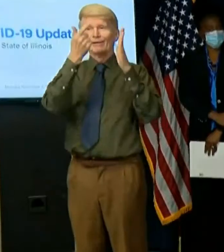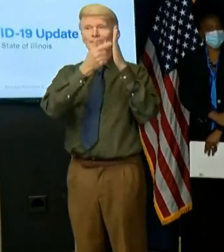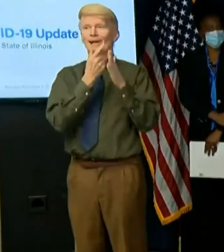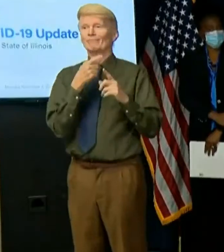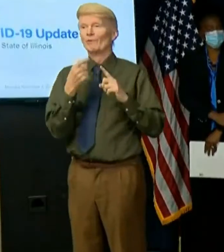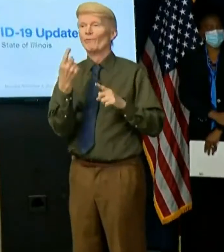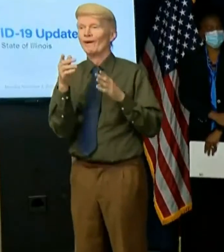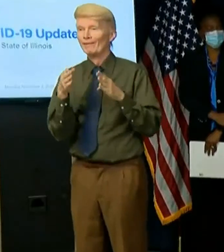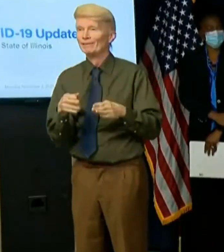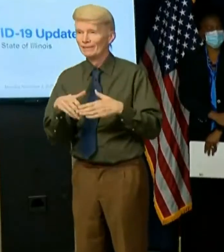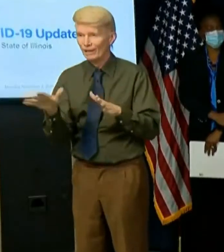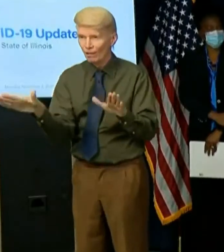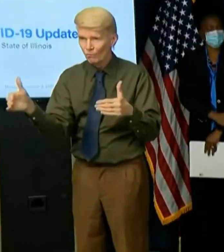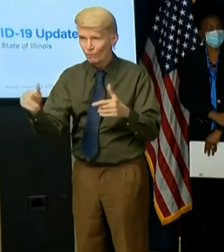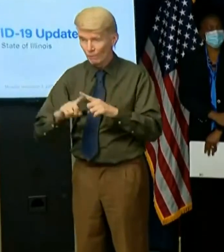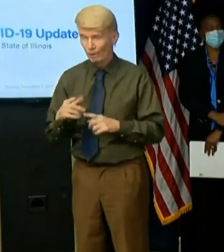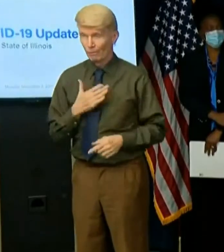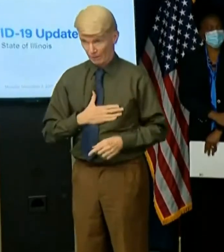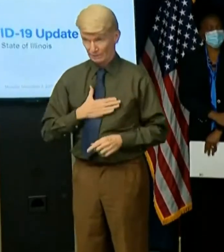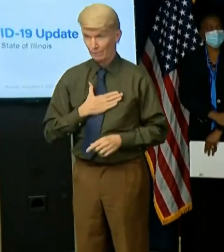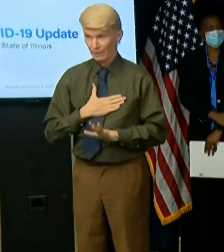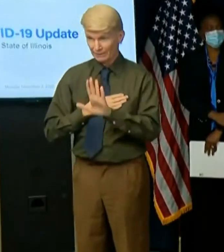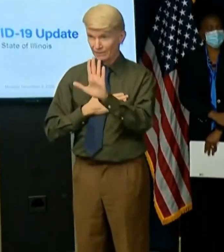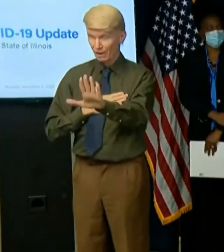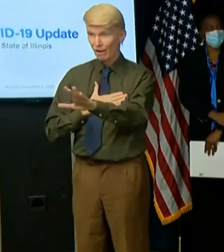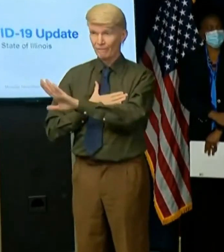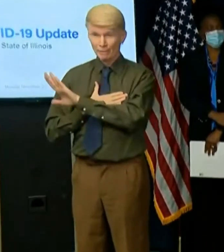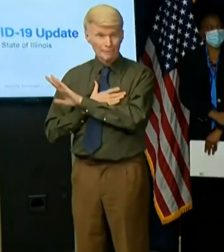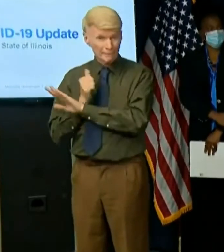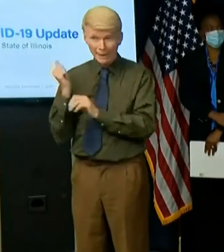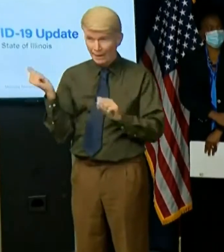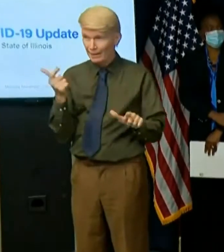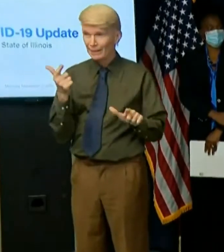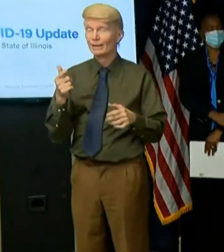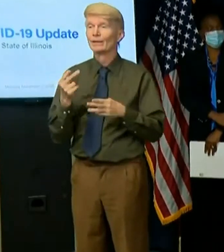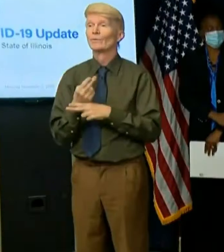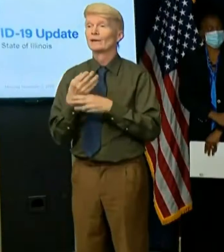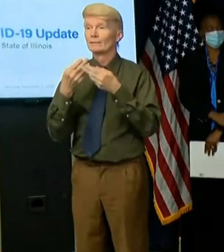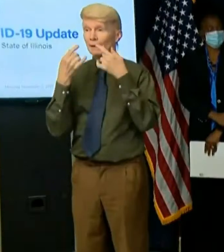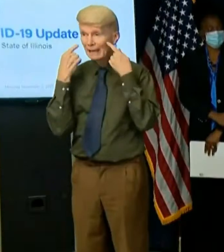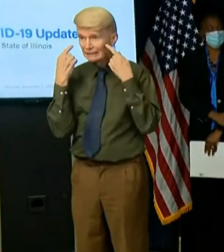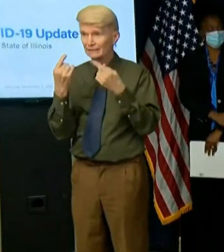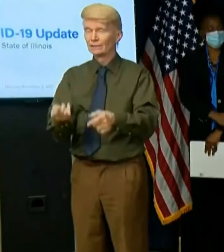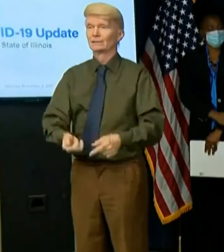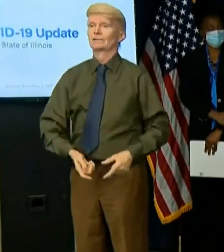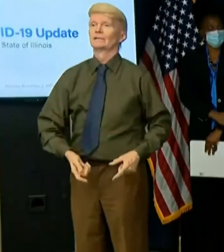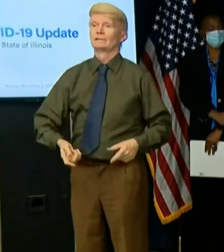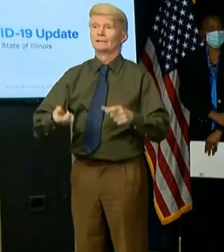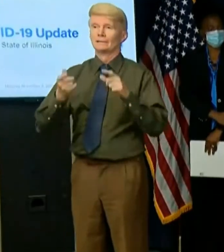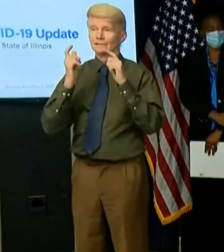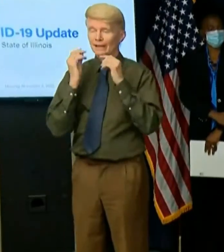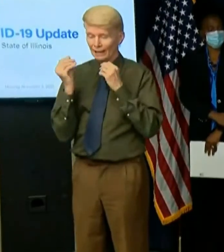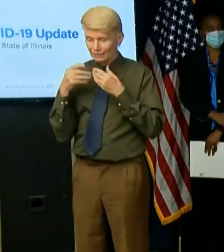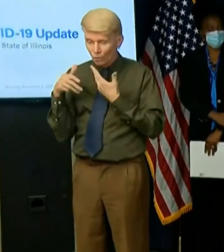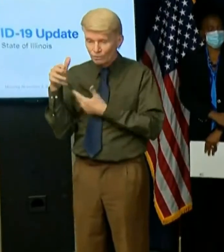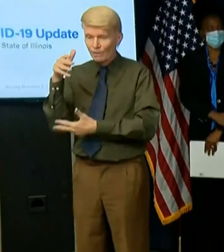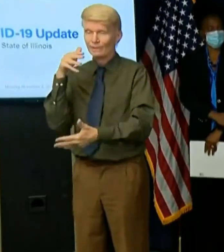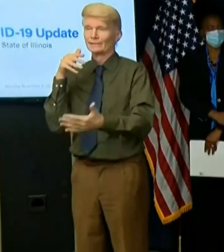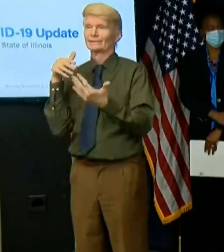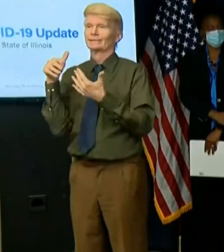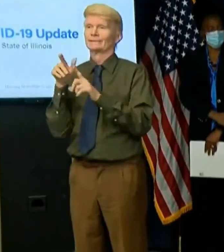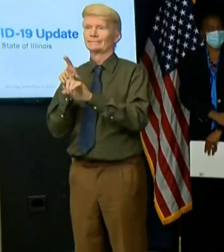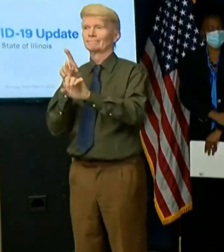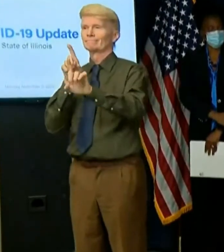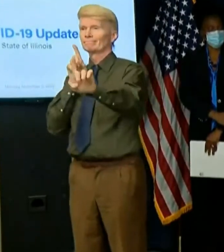sometimes. I will just say that please, please, please, to everybody, wear a mask and keep socially distant. If we did that,